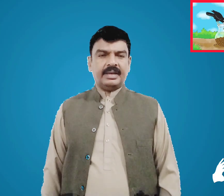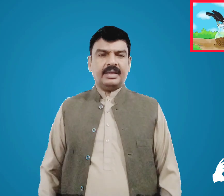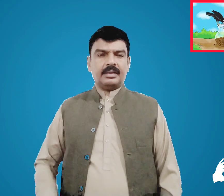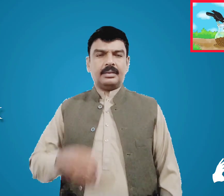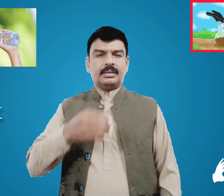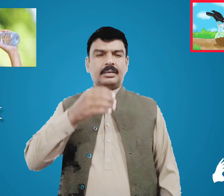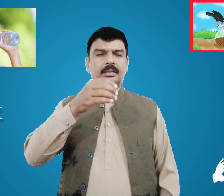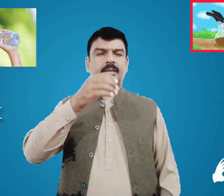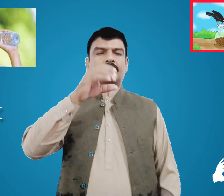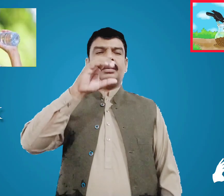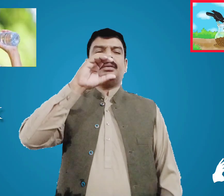drink